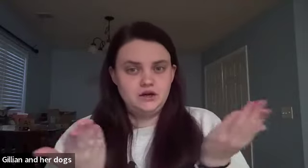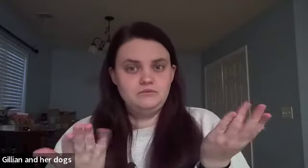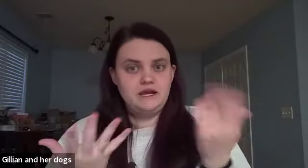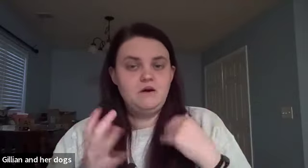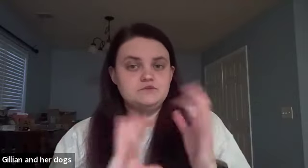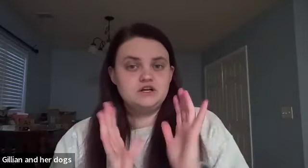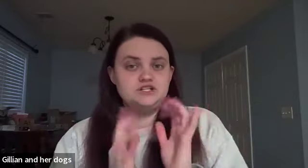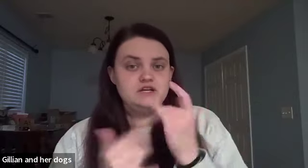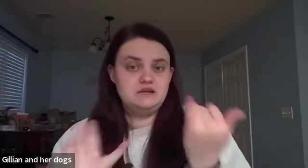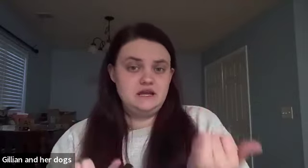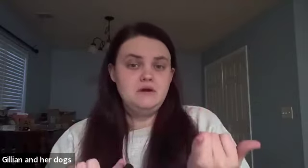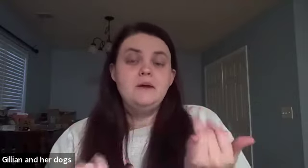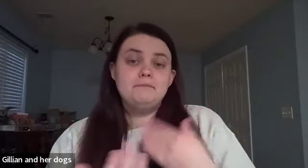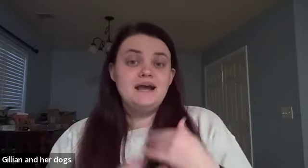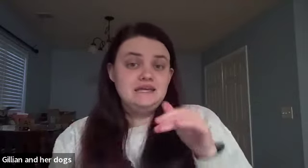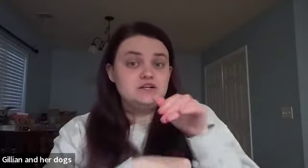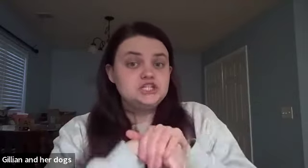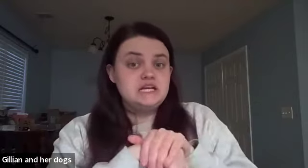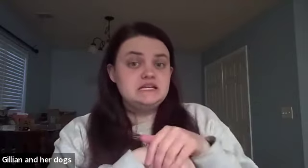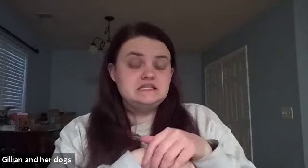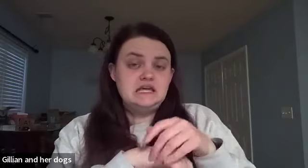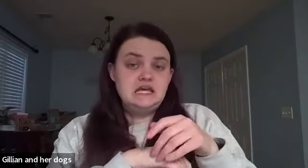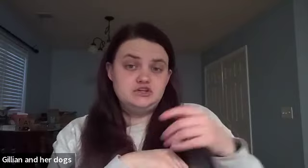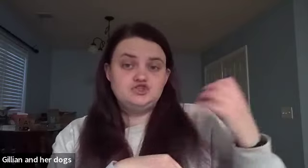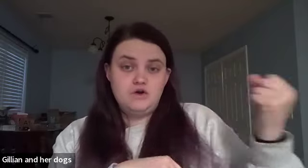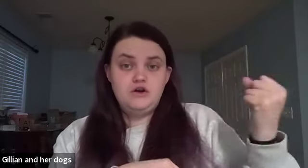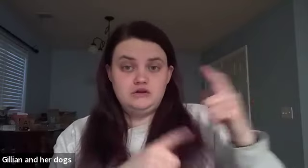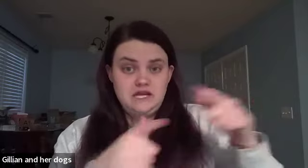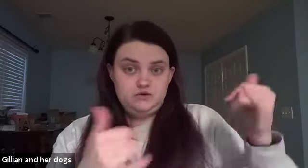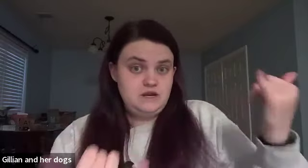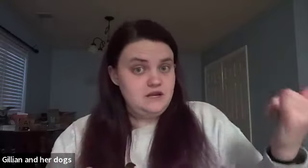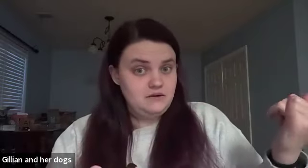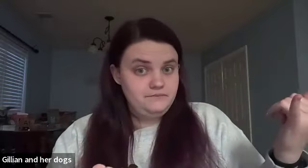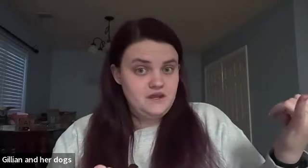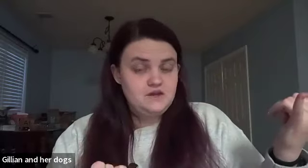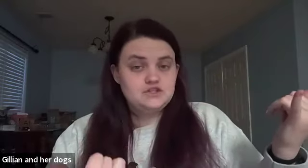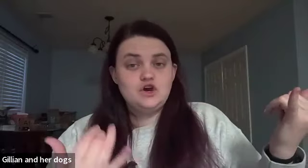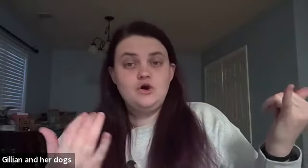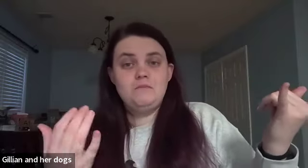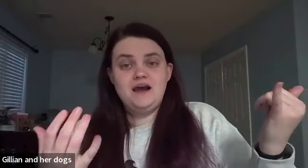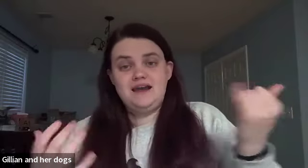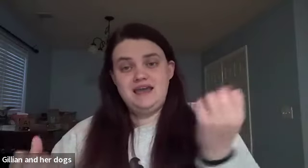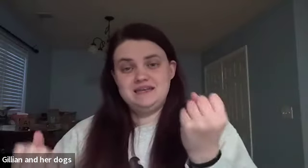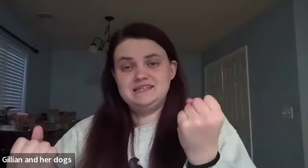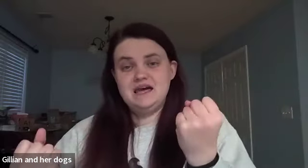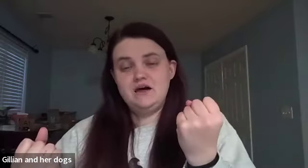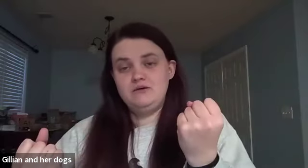here, like how I'm talking to you guys right now, my English is the stronger language right now. So my ASL,